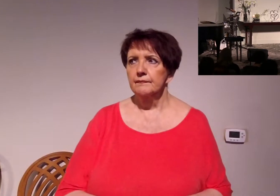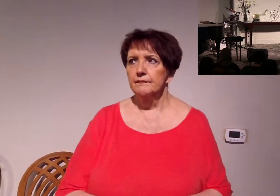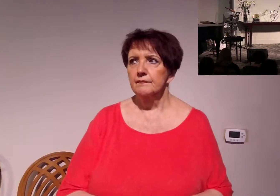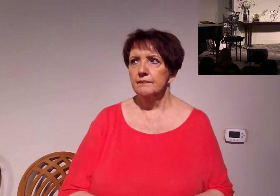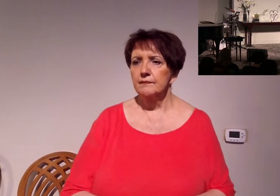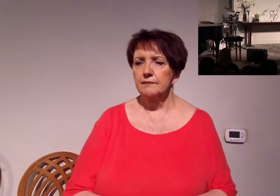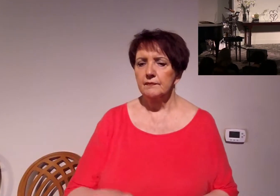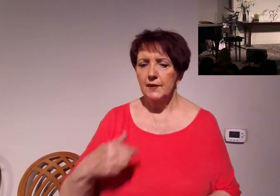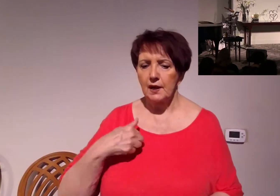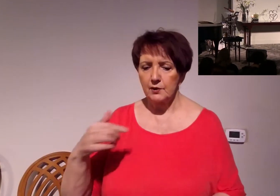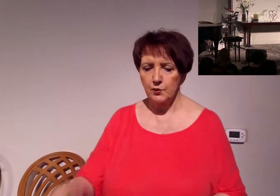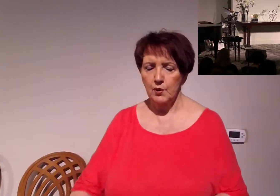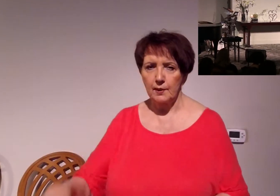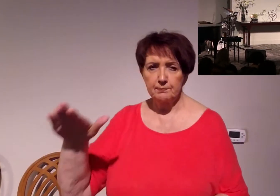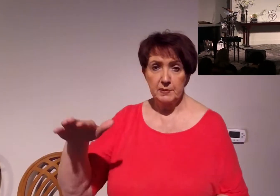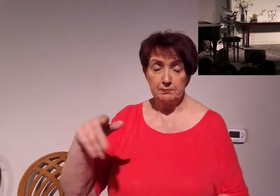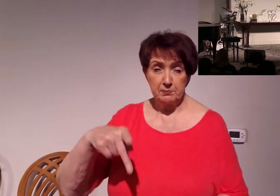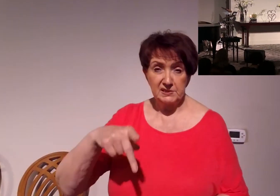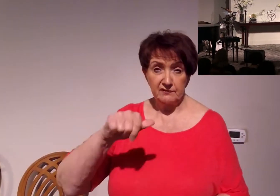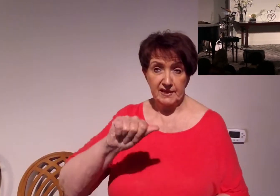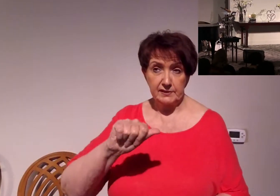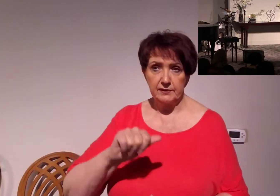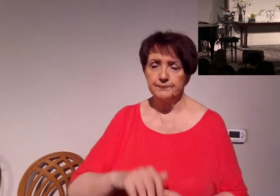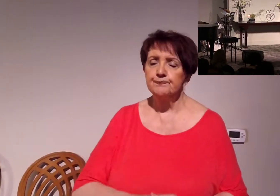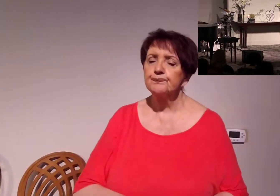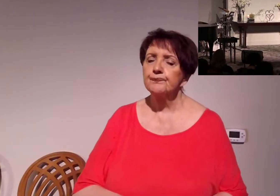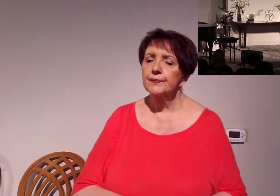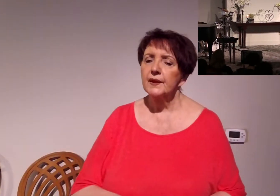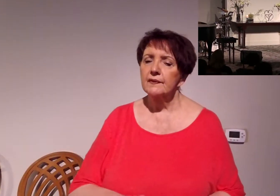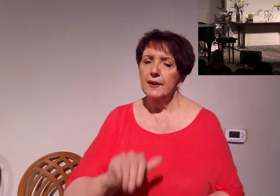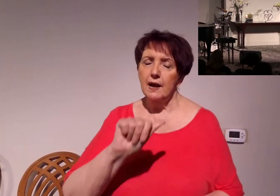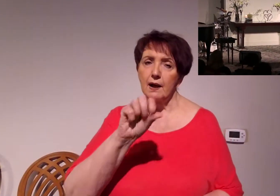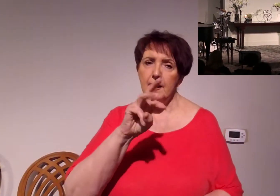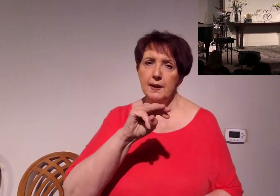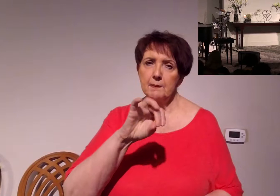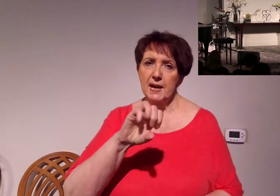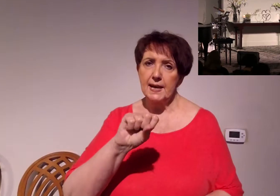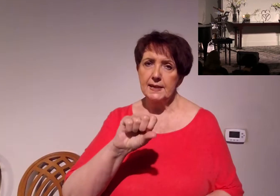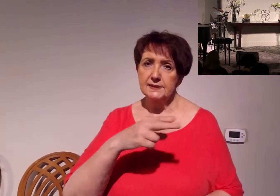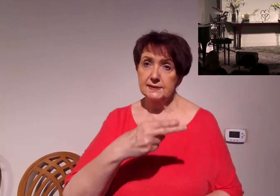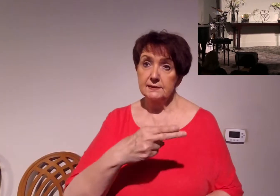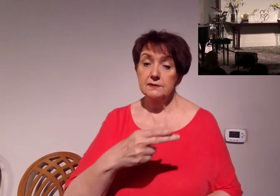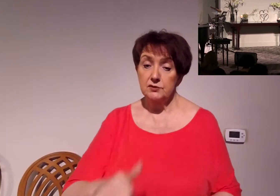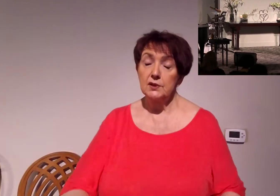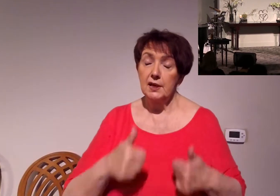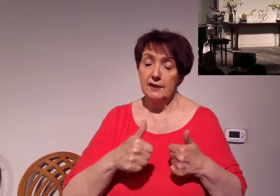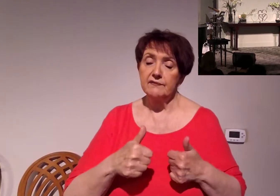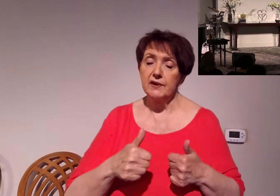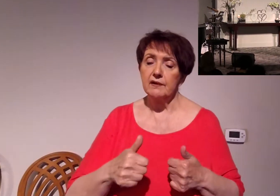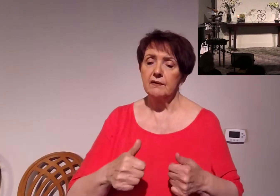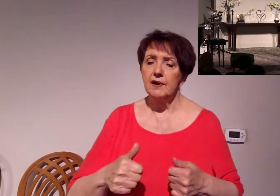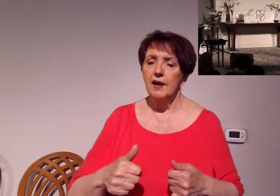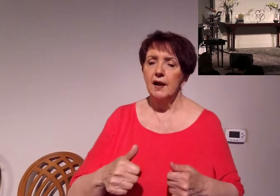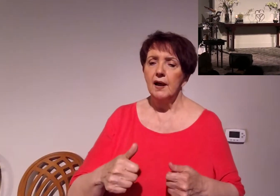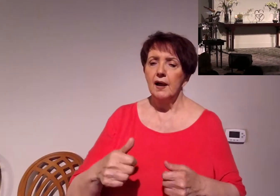I grew up in Pennsylvania, where the Amish live, out in the Lancaster County, and we used to go